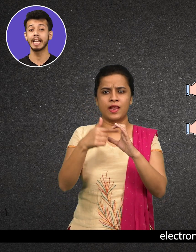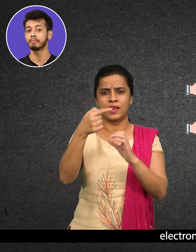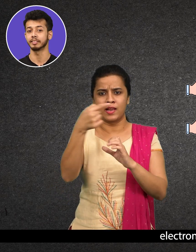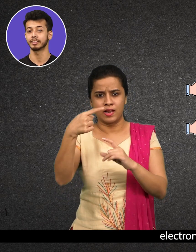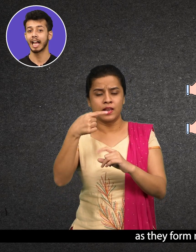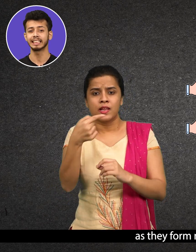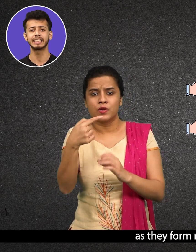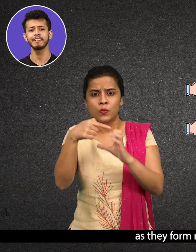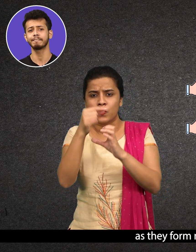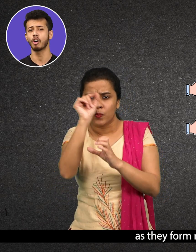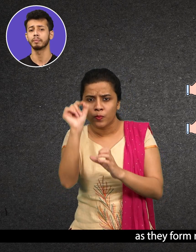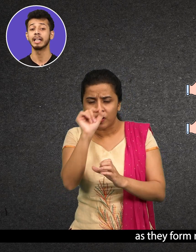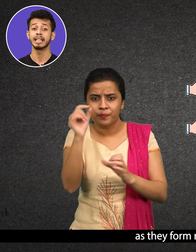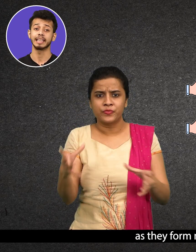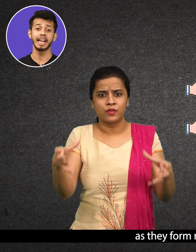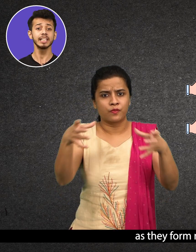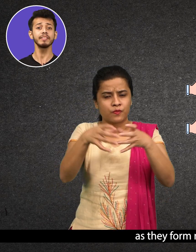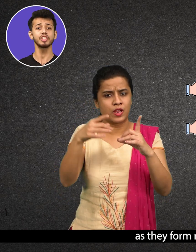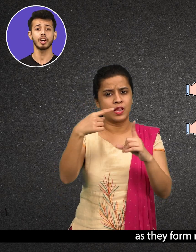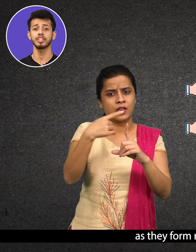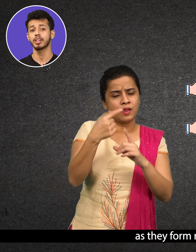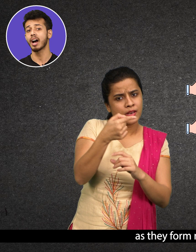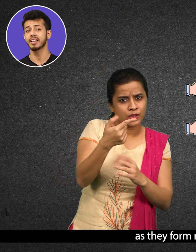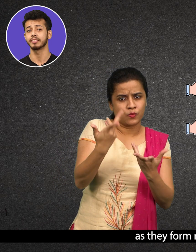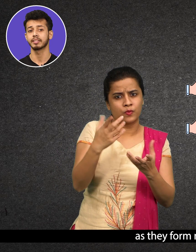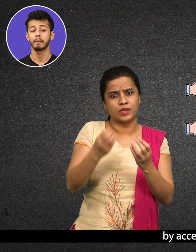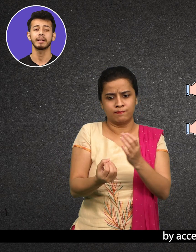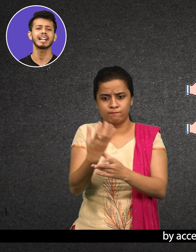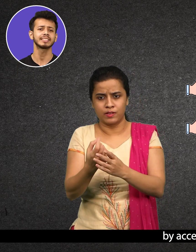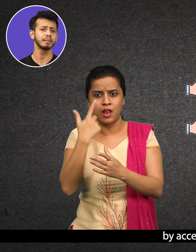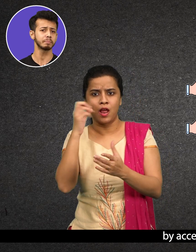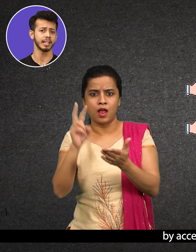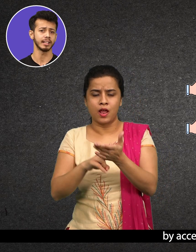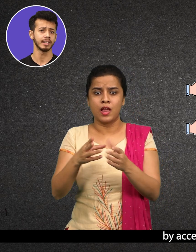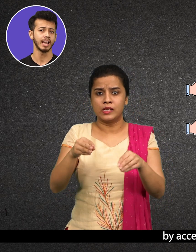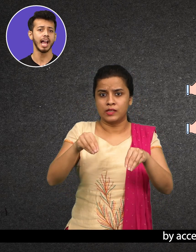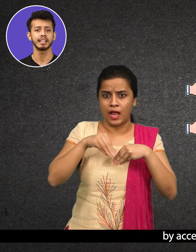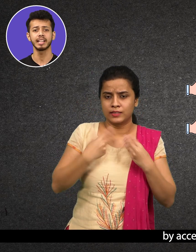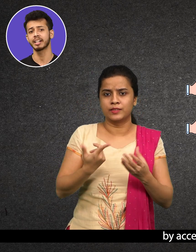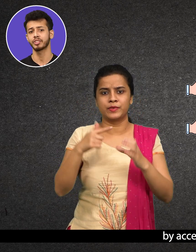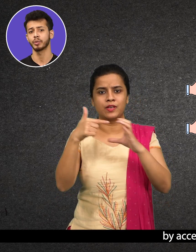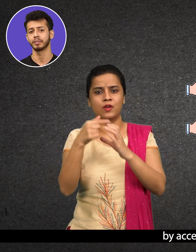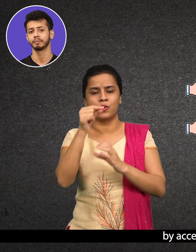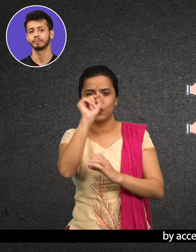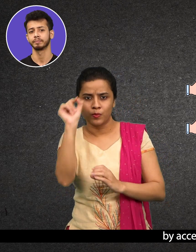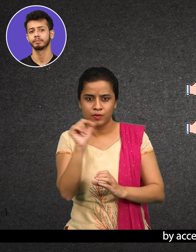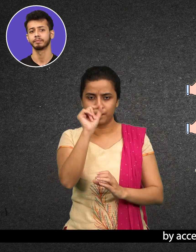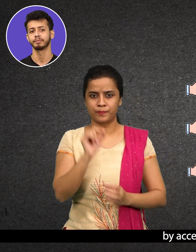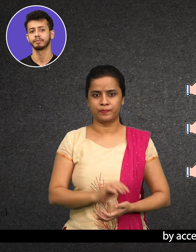electronegative elements as they form negatively charged ions by accepting an electron.